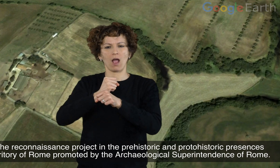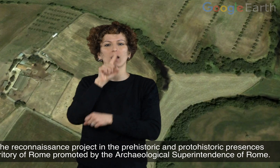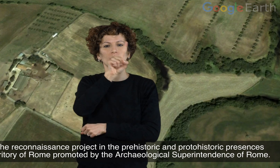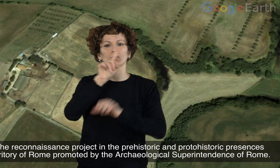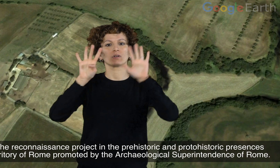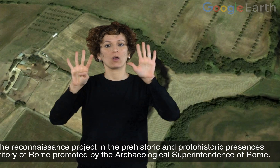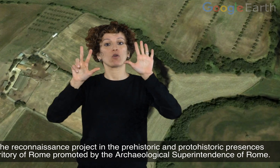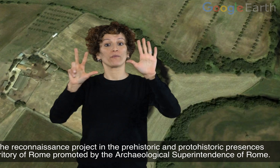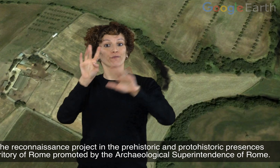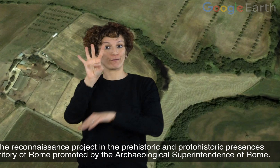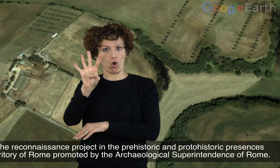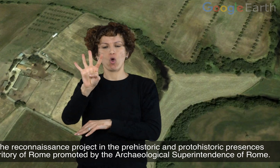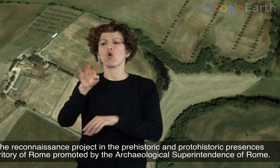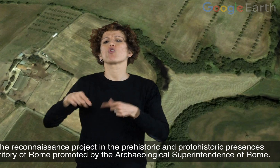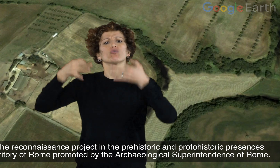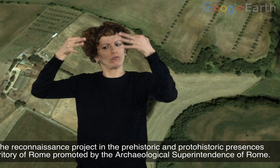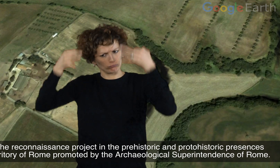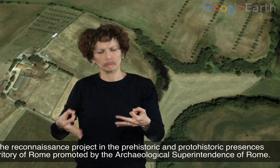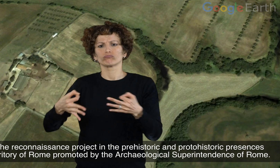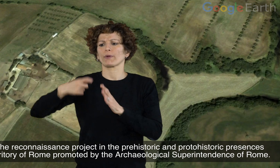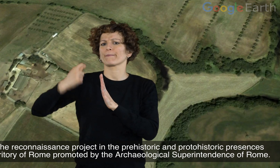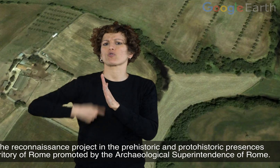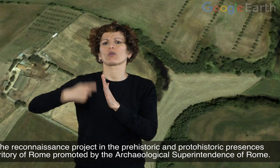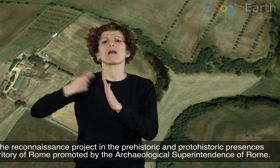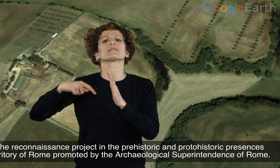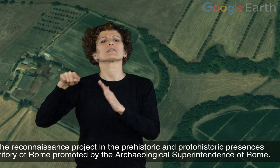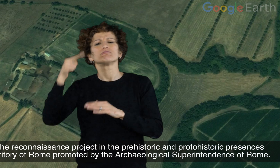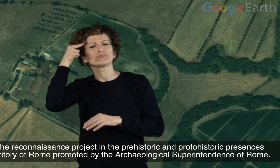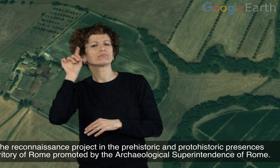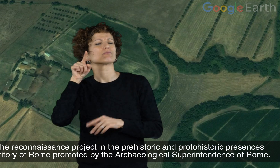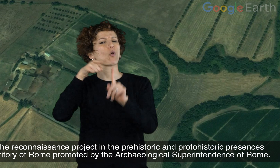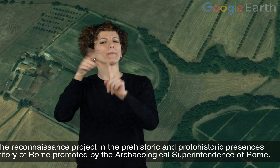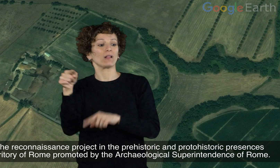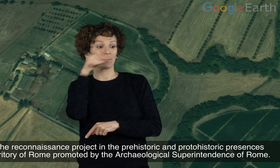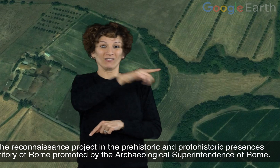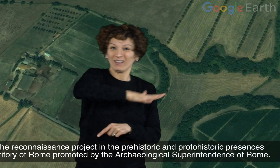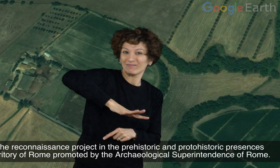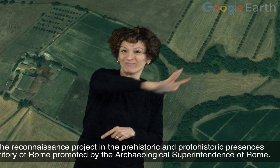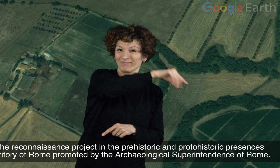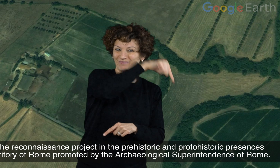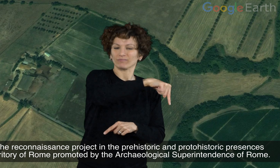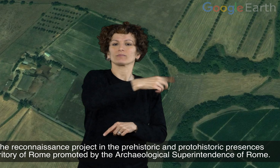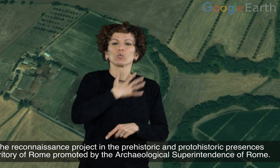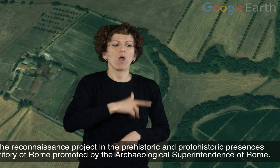project in the prehistoric and protohistoric presence of the territory of Rome, promoted by